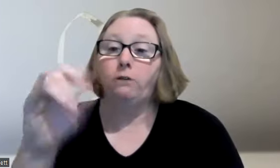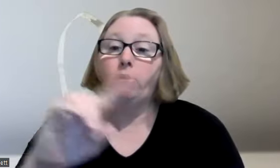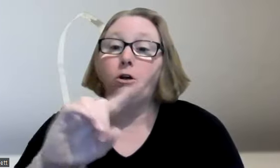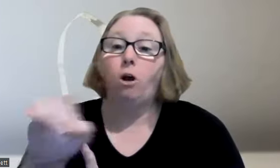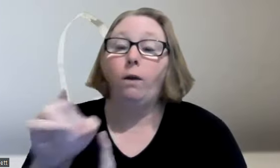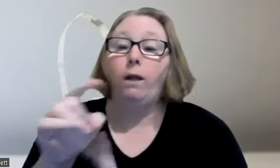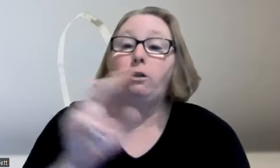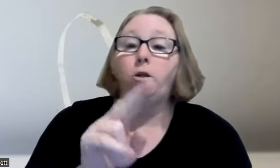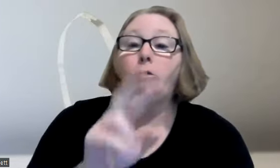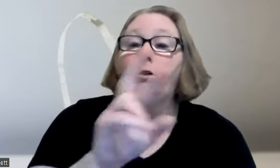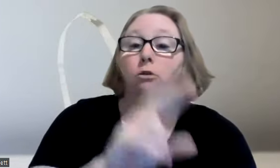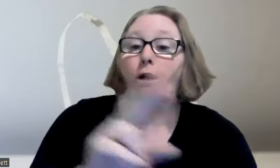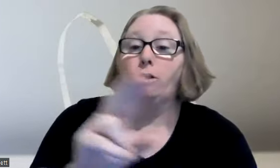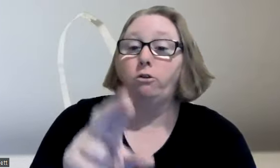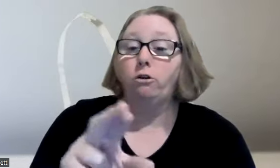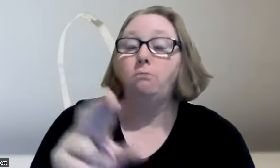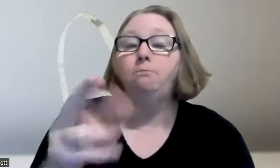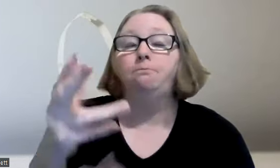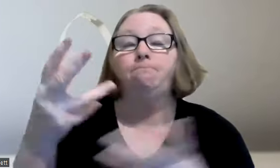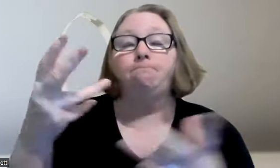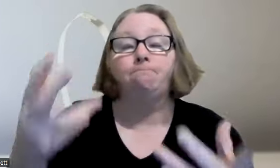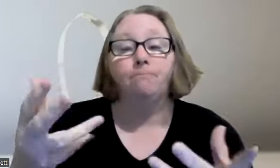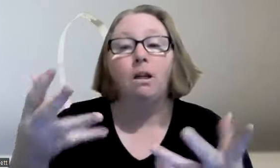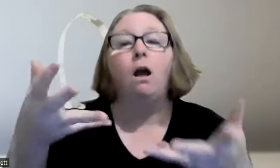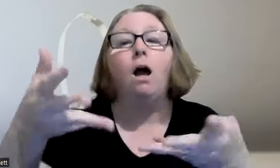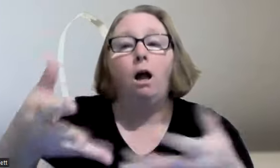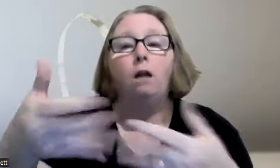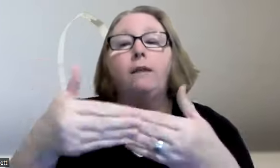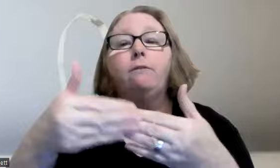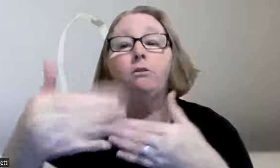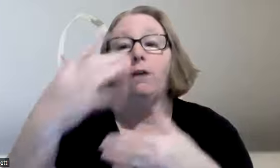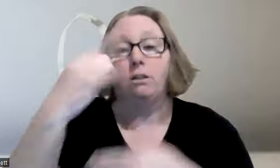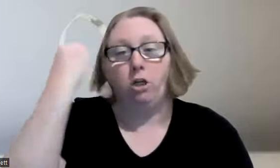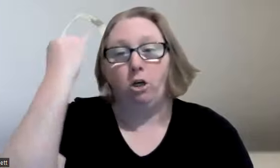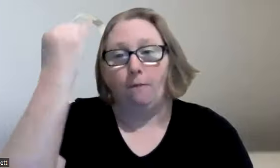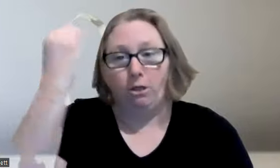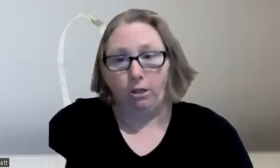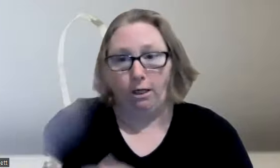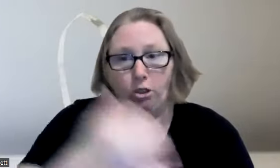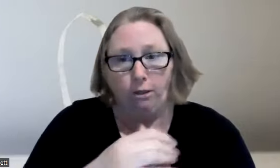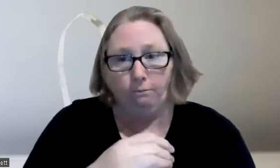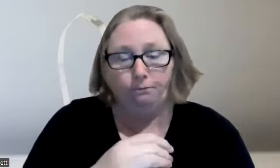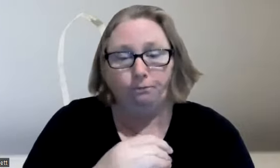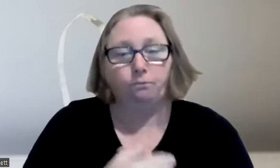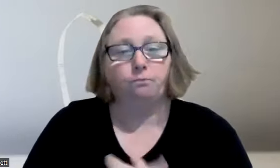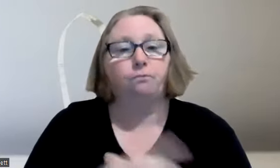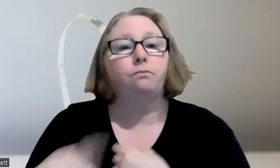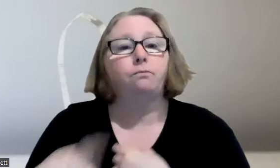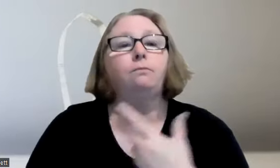if you're going to use the restroom, I'll leave the rest to your imagination.